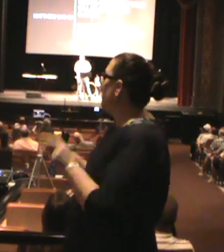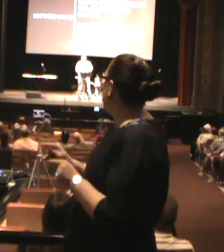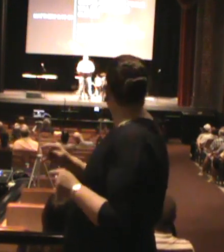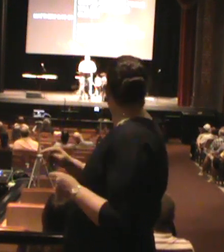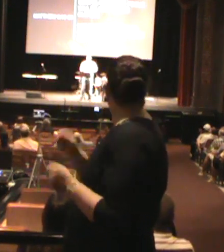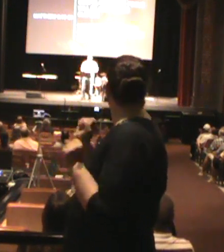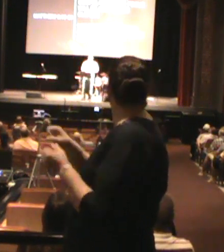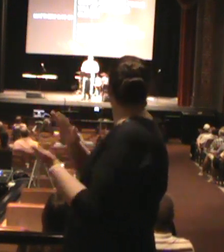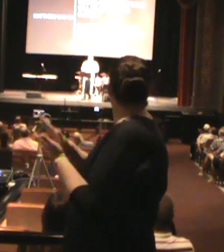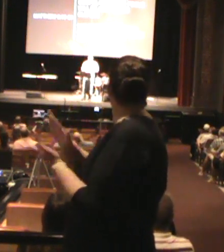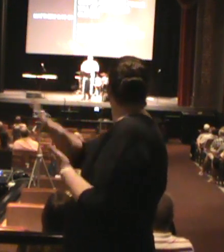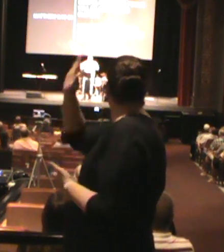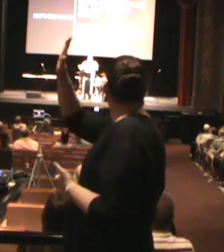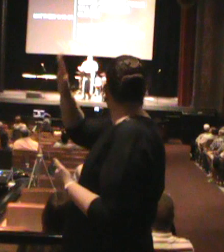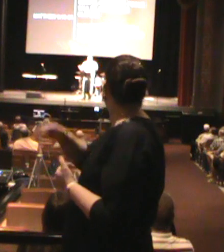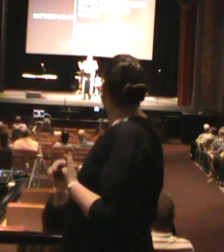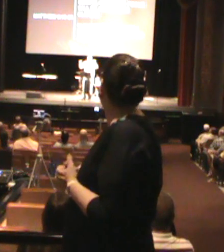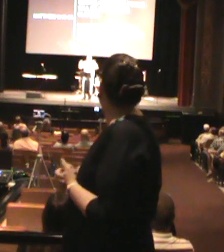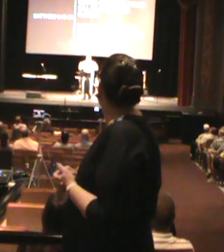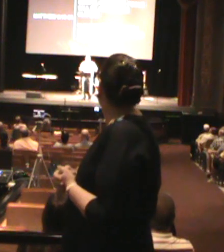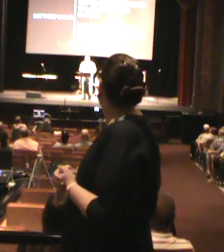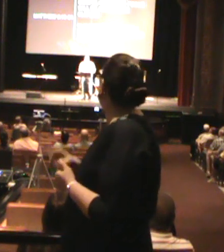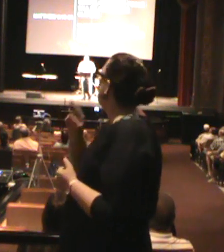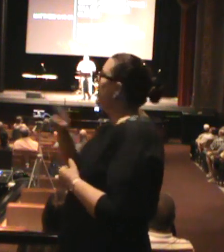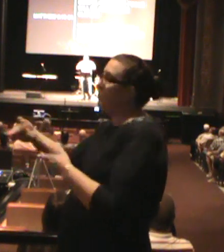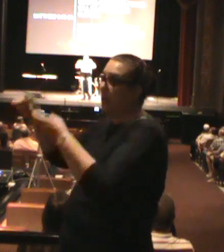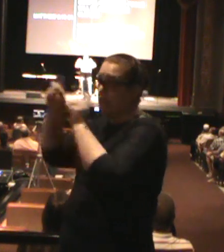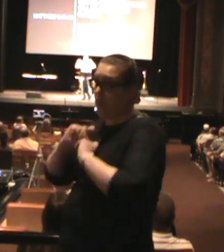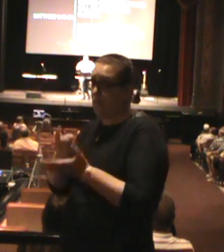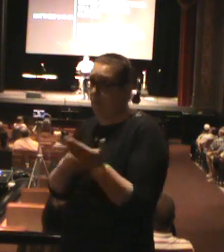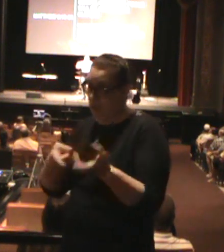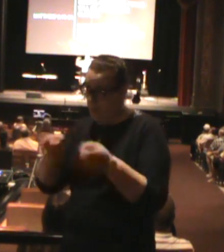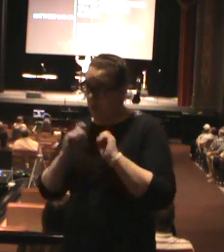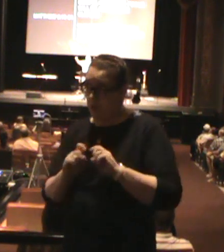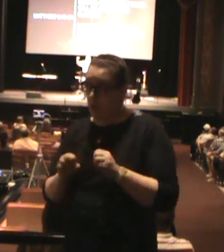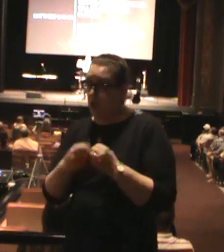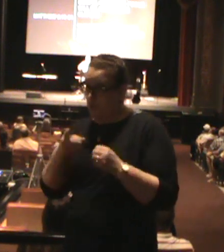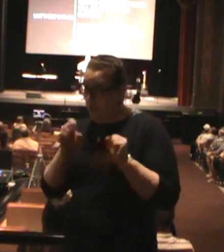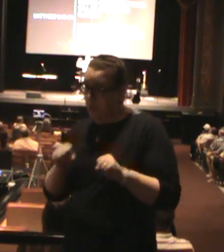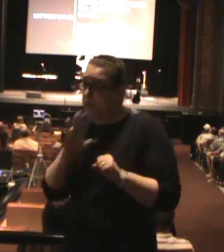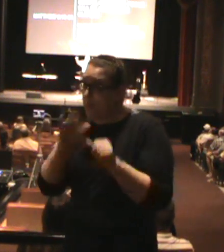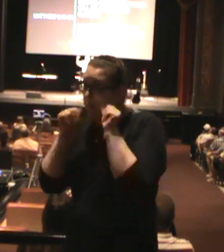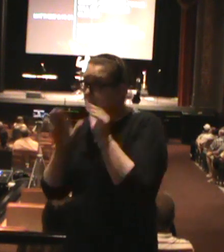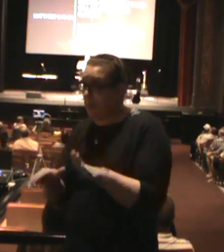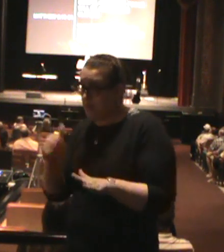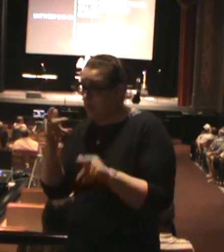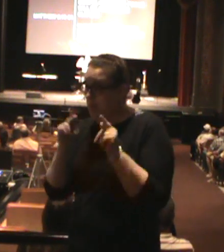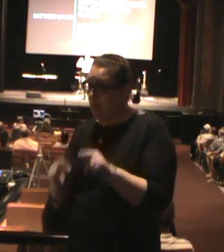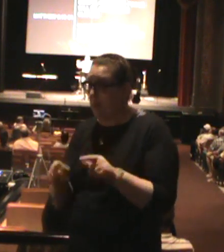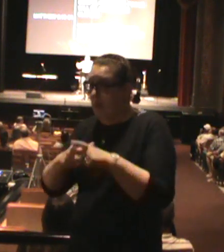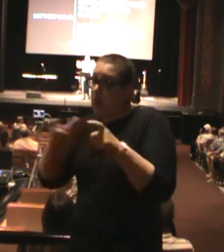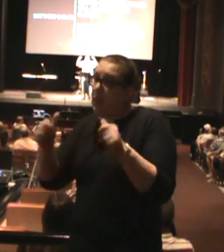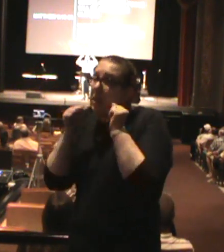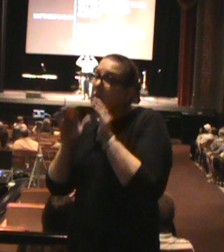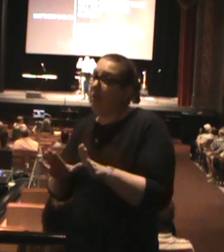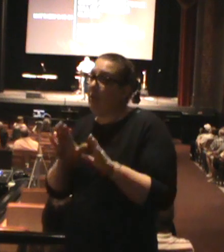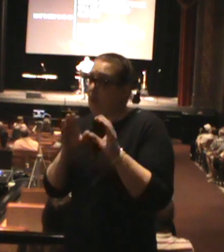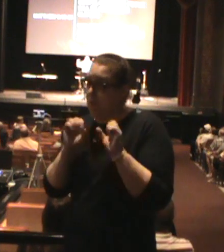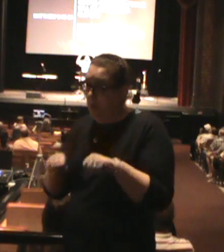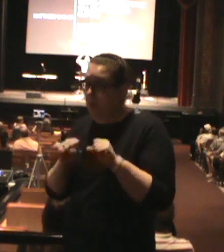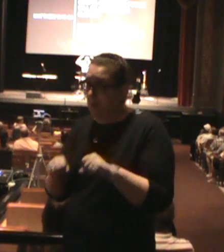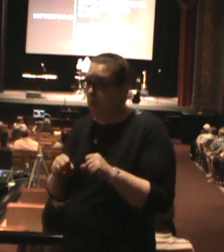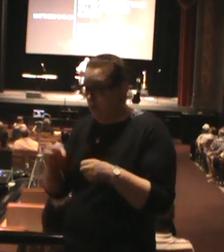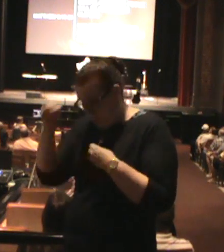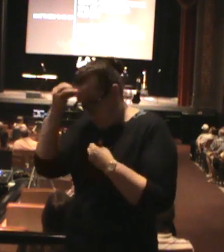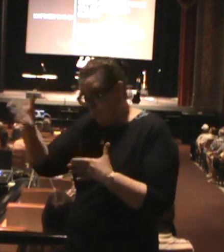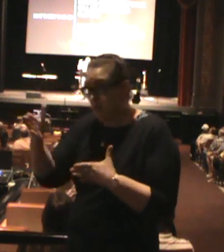to you. You've been given what you've been given so that you can be a blessing to others, and the biggest blessing that you can be to others is to tell